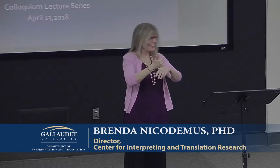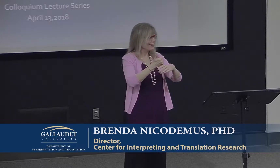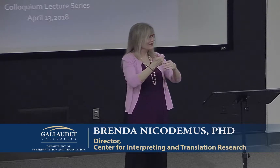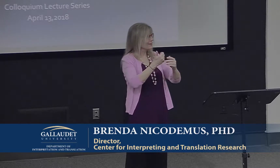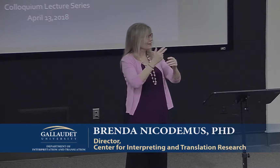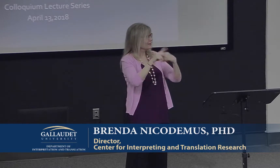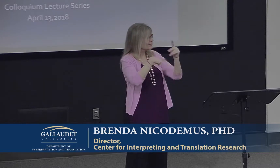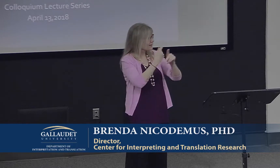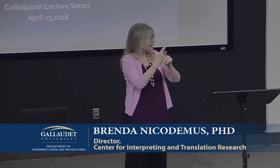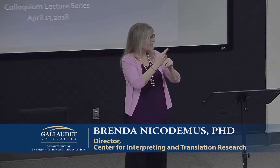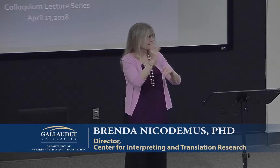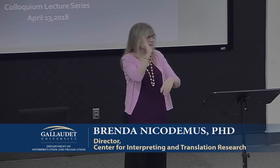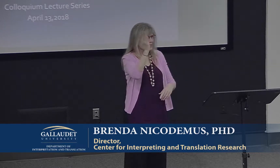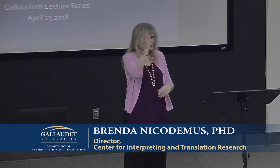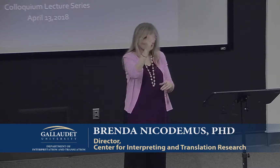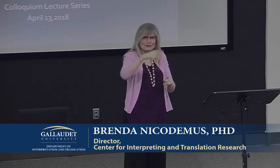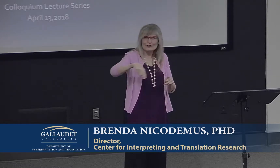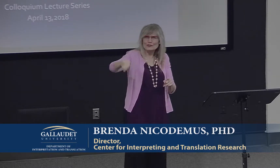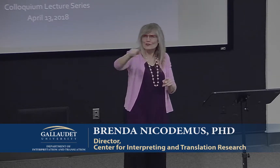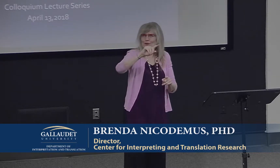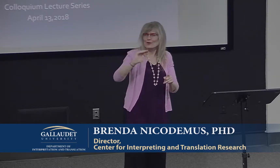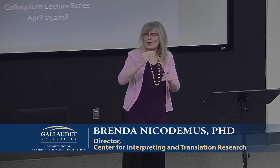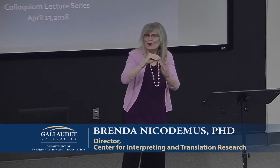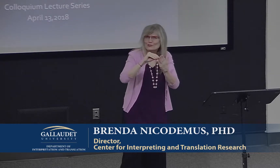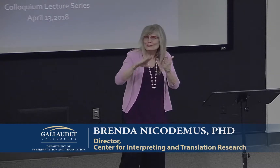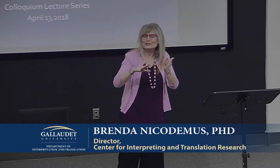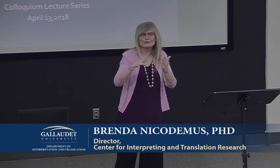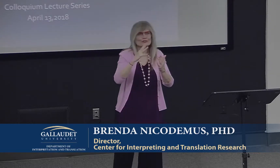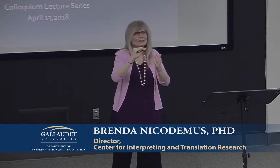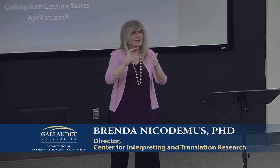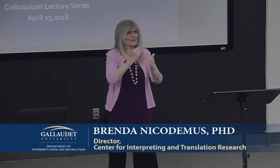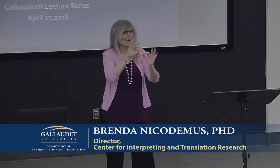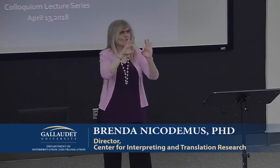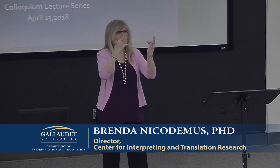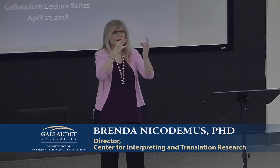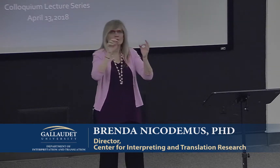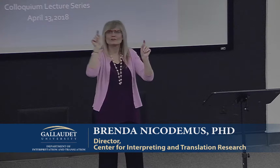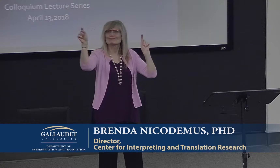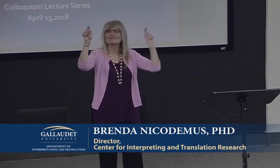The lecture series is comprised of 4 lectures by a variety of scholars.